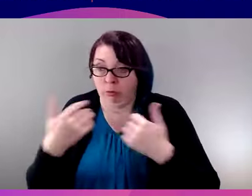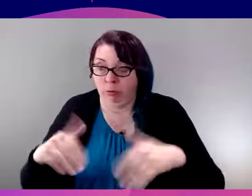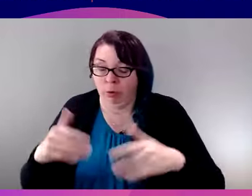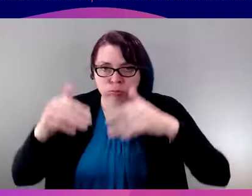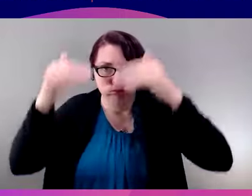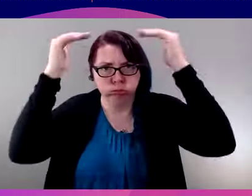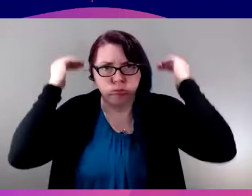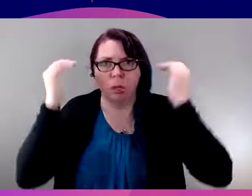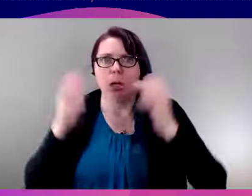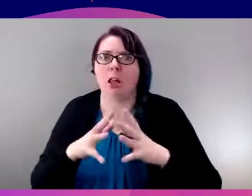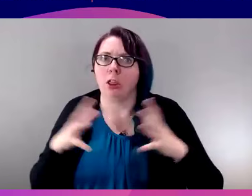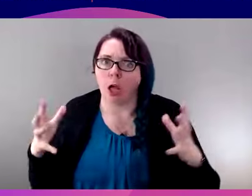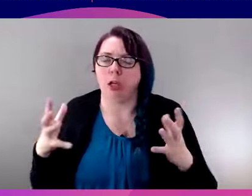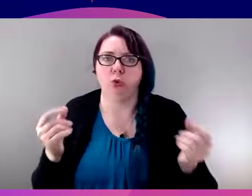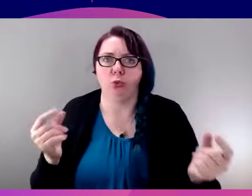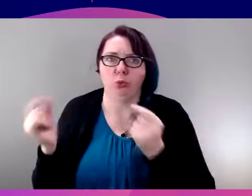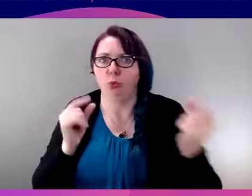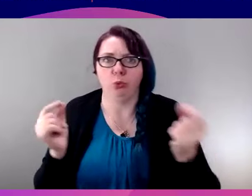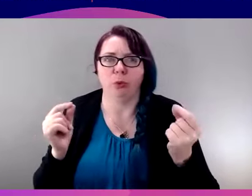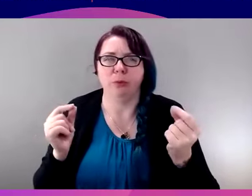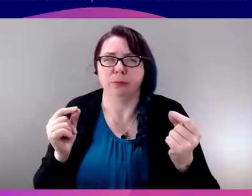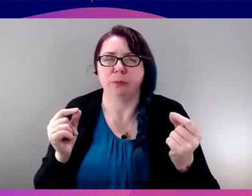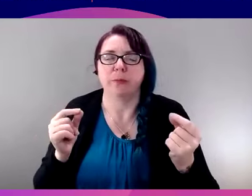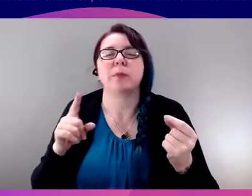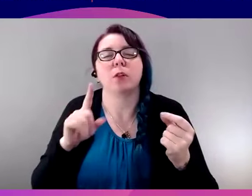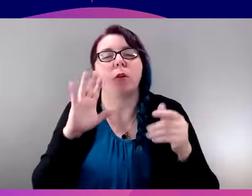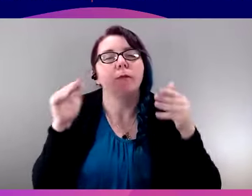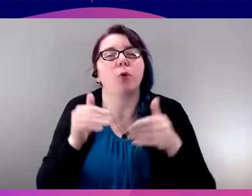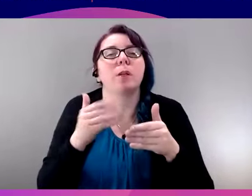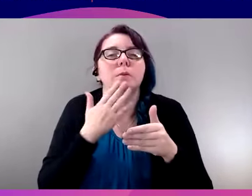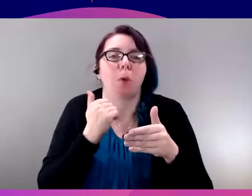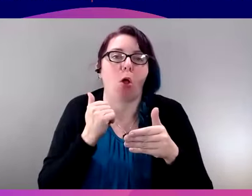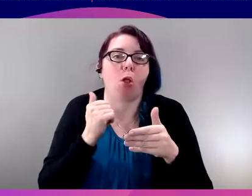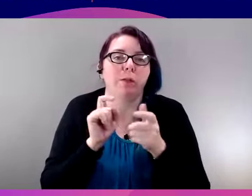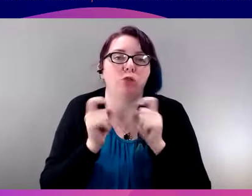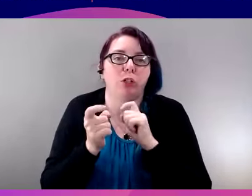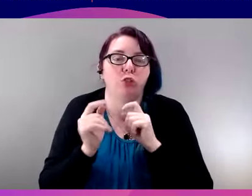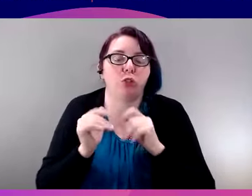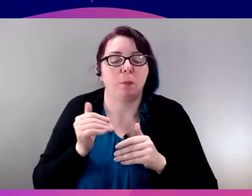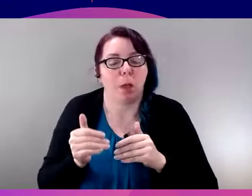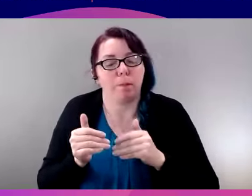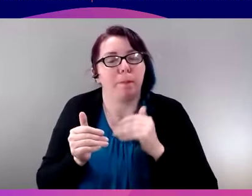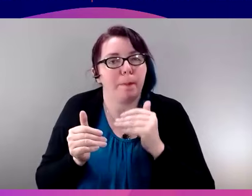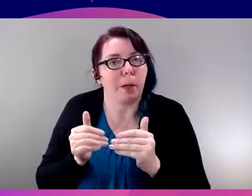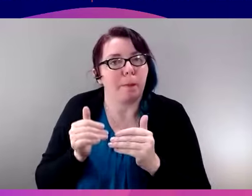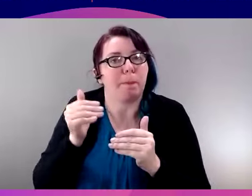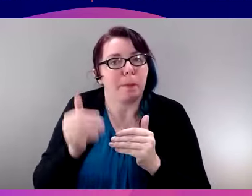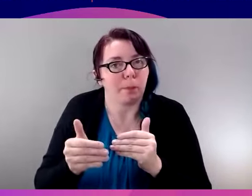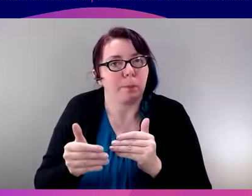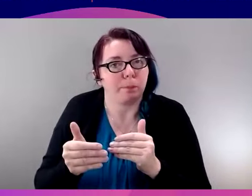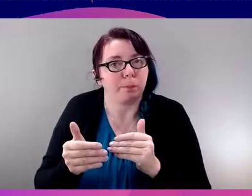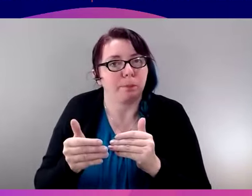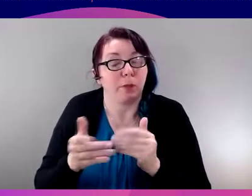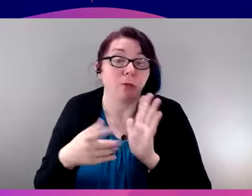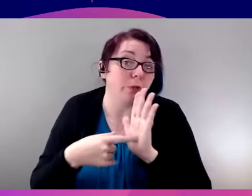on small, achievable actions like we've been talking about is such a great place to start, whether that's considering how you